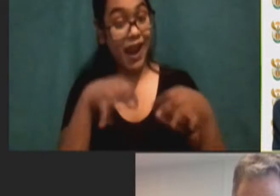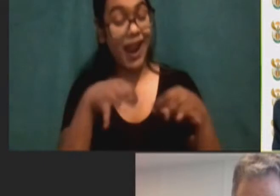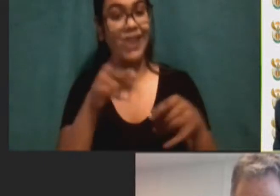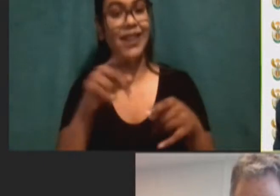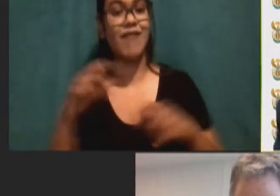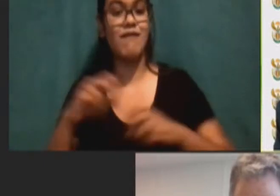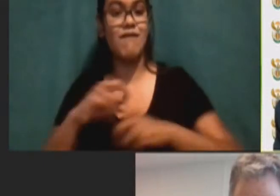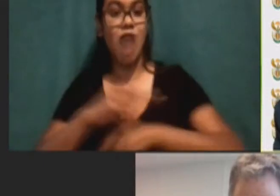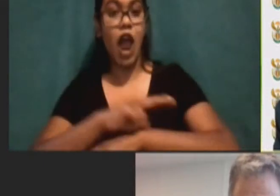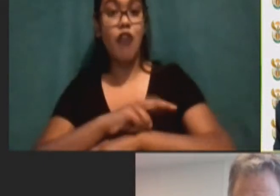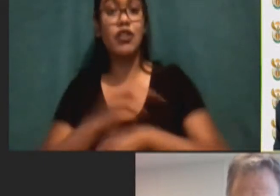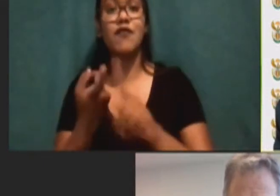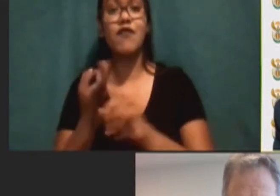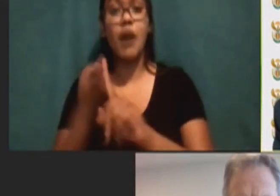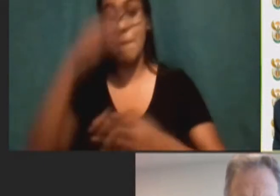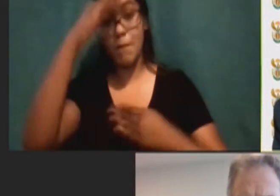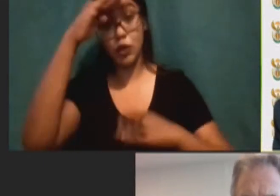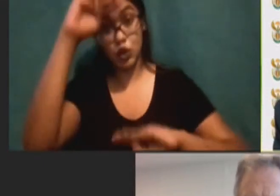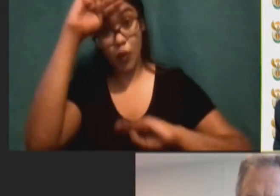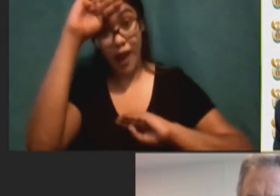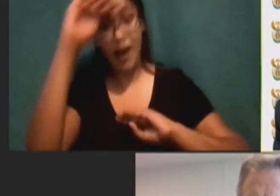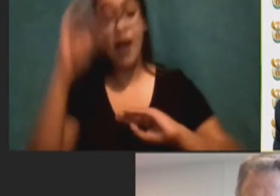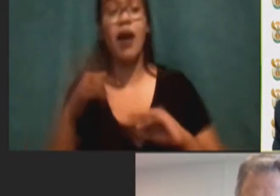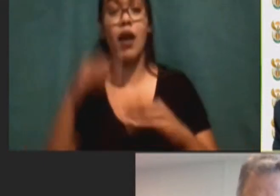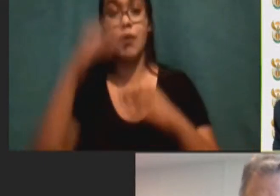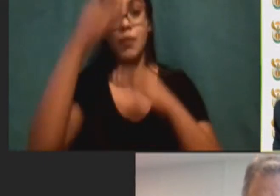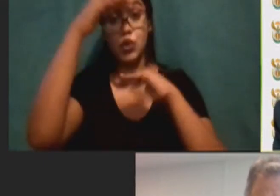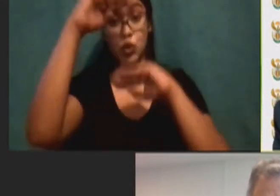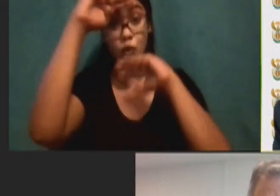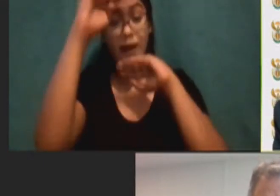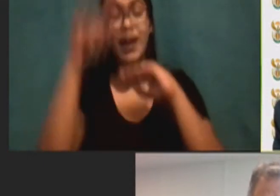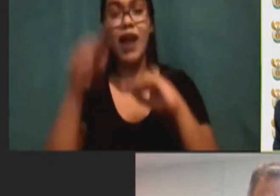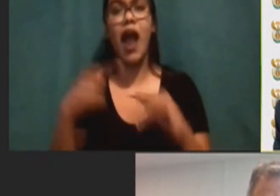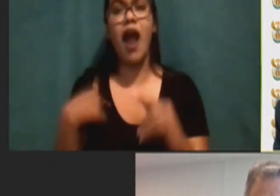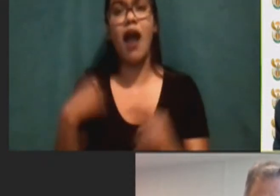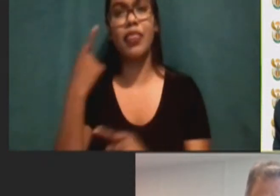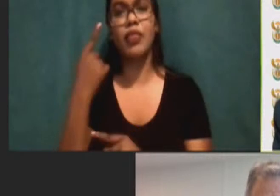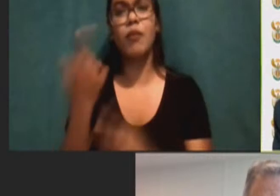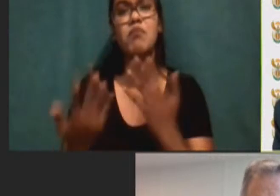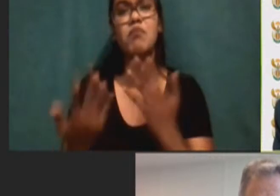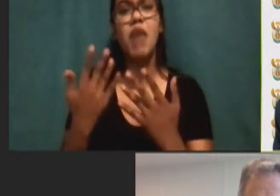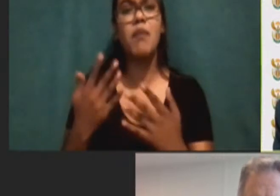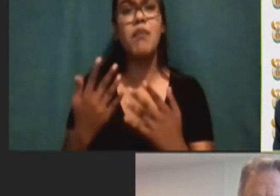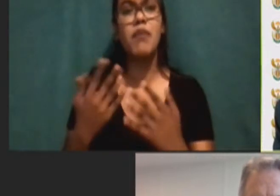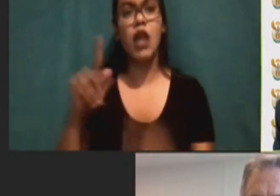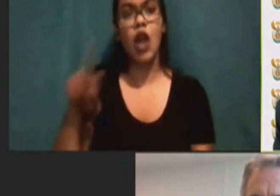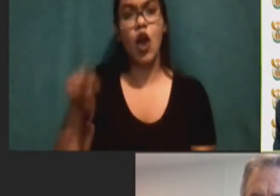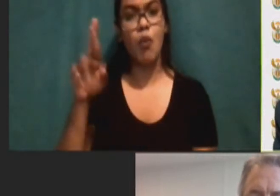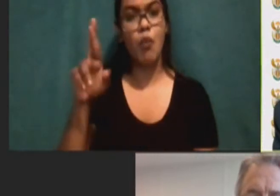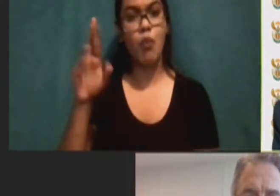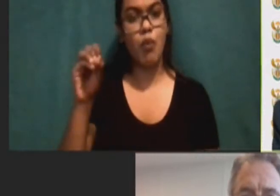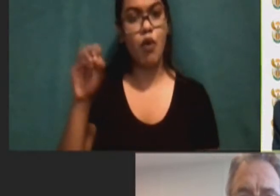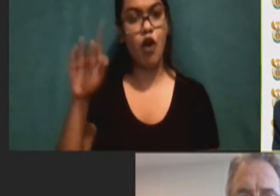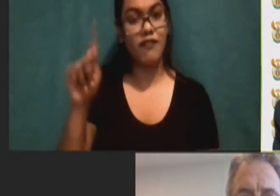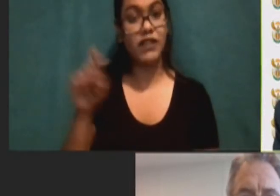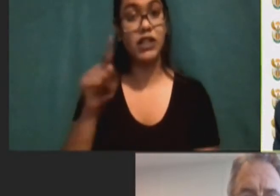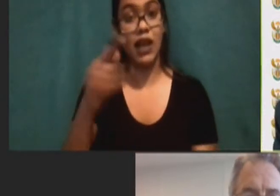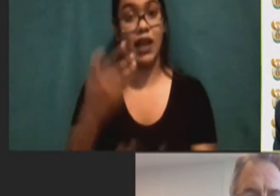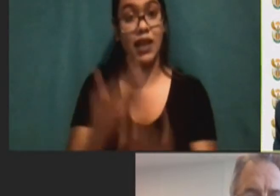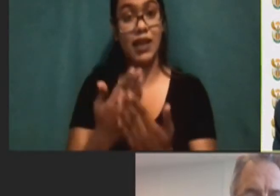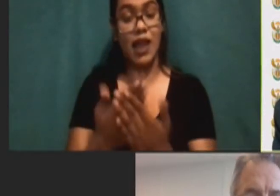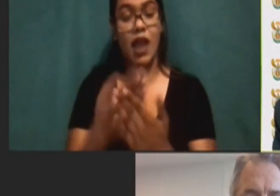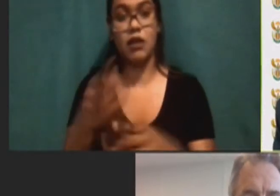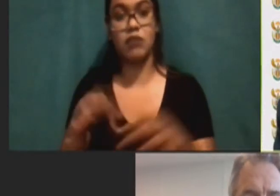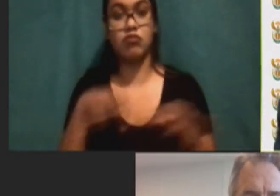founding in Botswana and so on. And I thought Prof. Tulio could also say something just to add to the